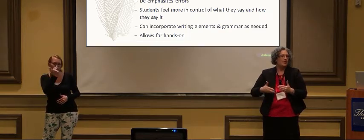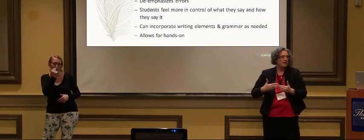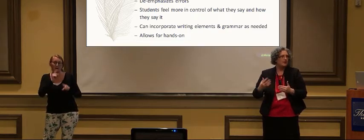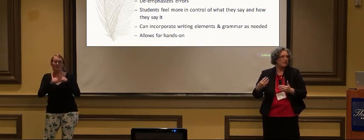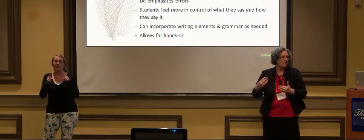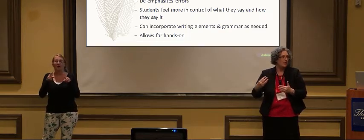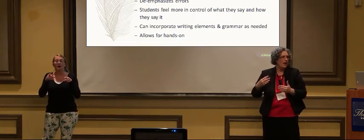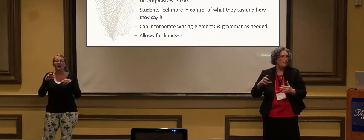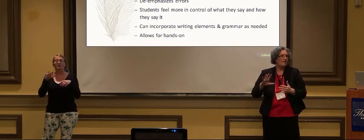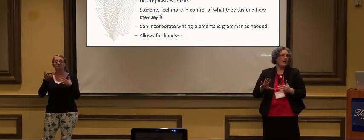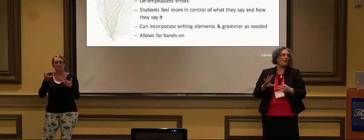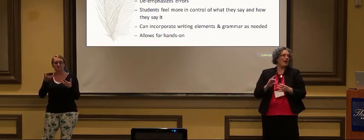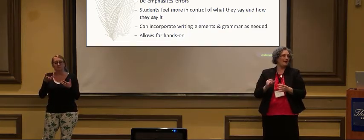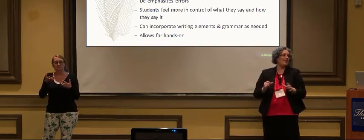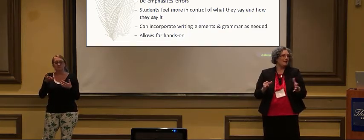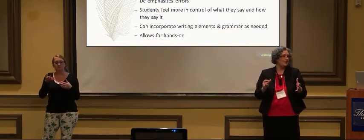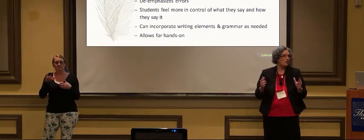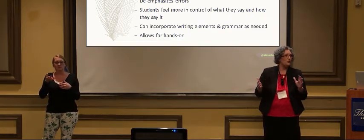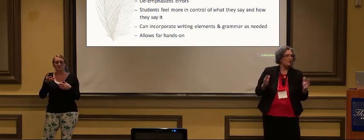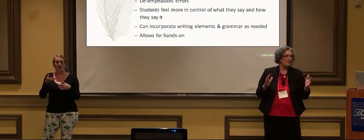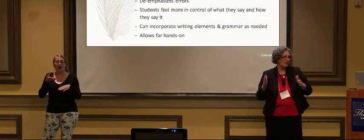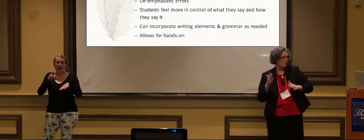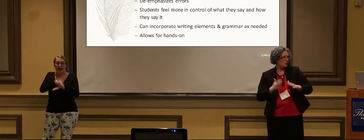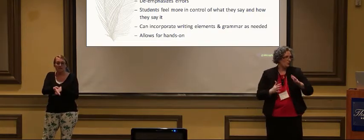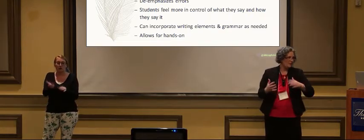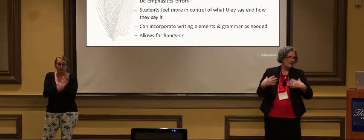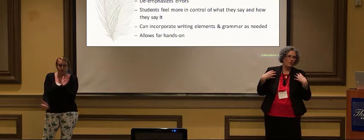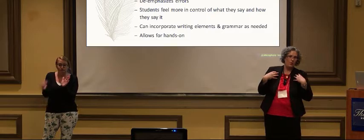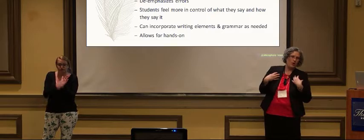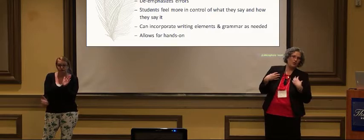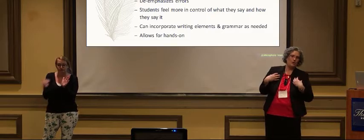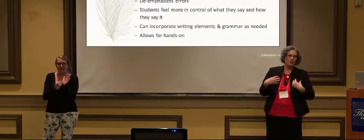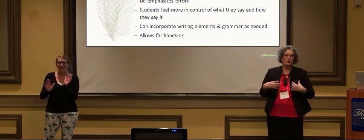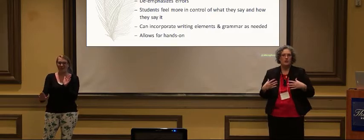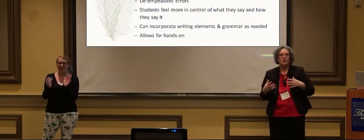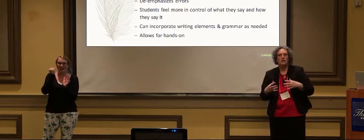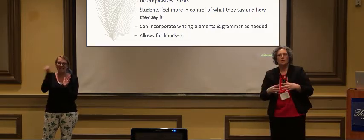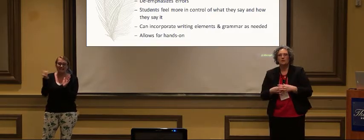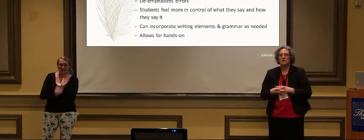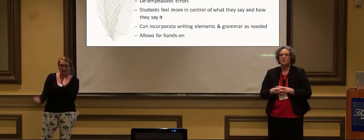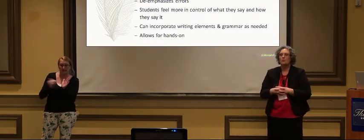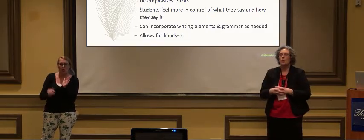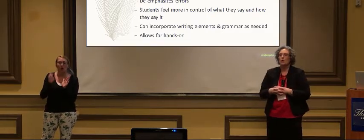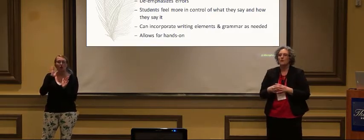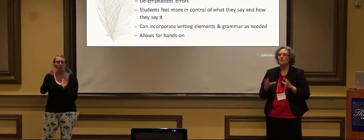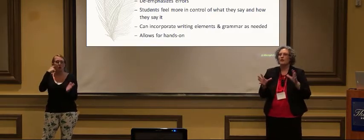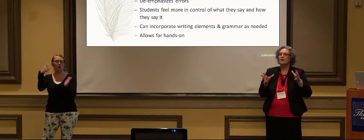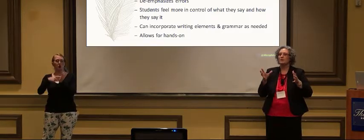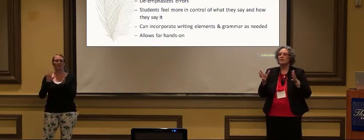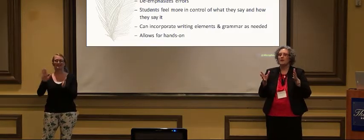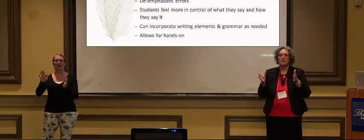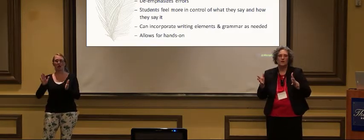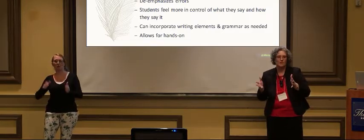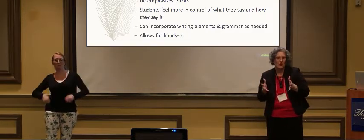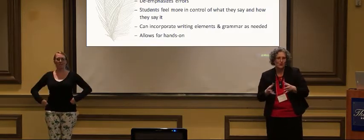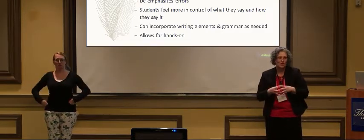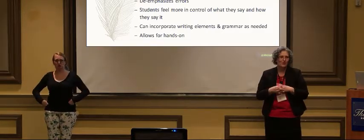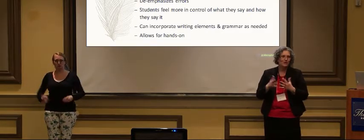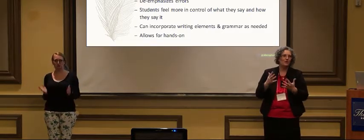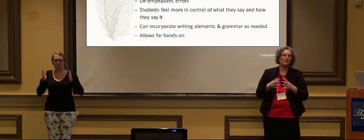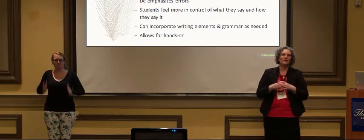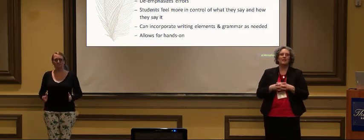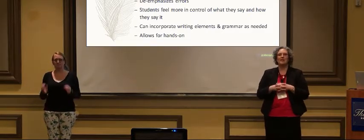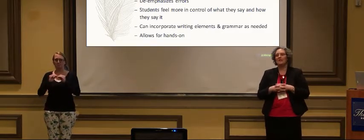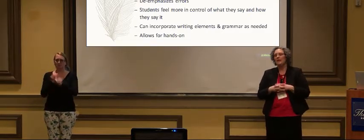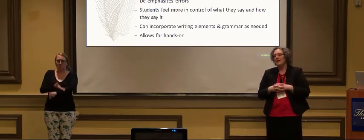after repeated videoing of their ideas, you see improvements in their posture, you'll see more freedom in their